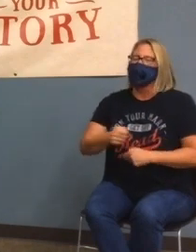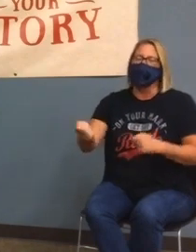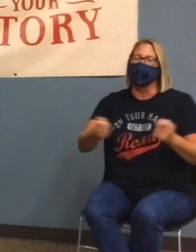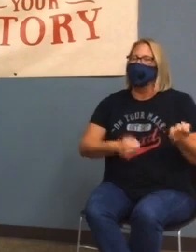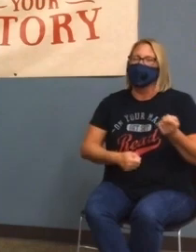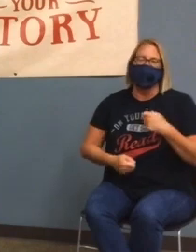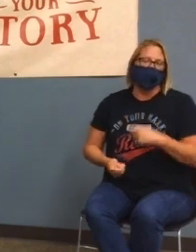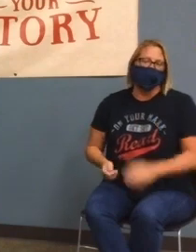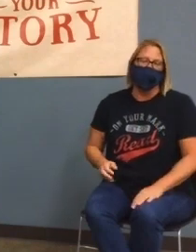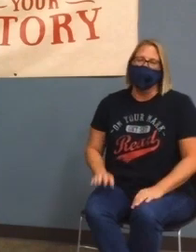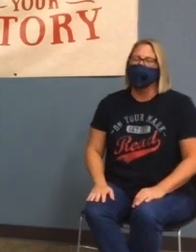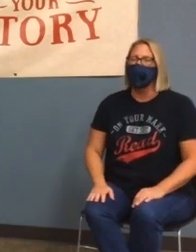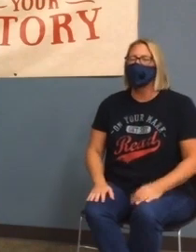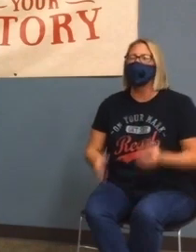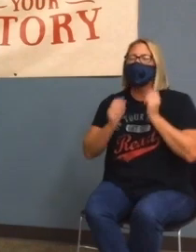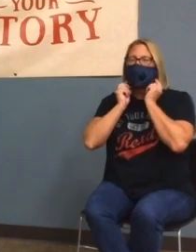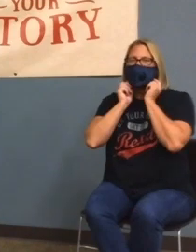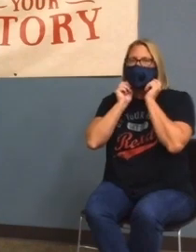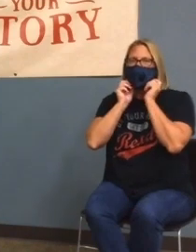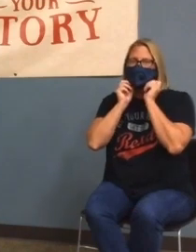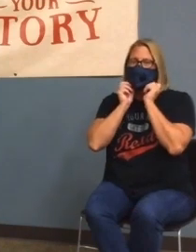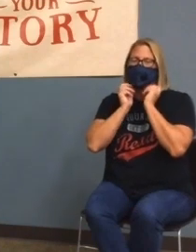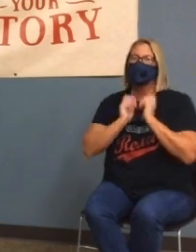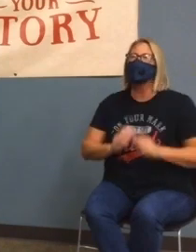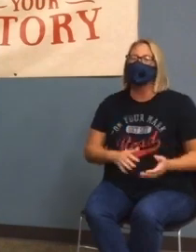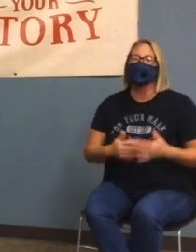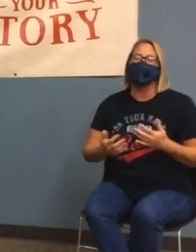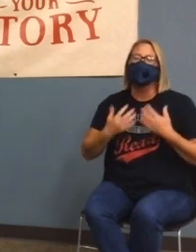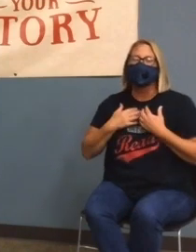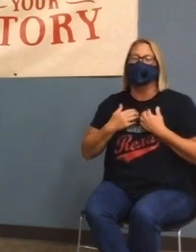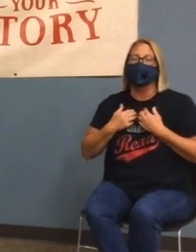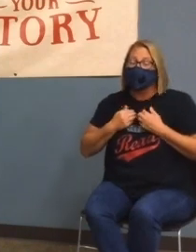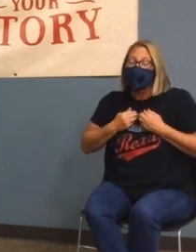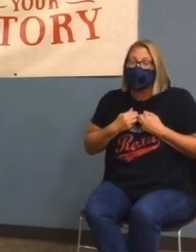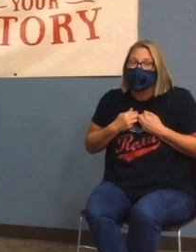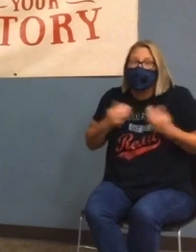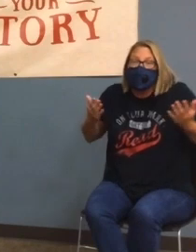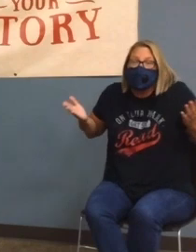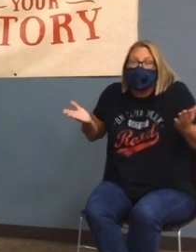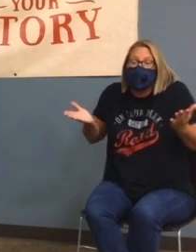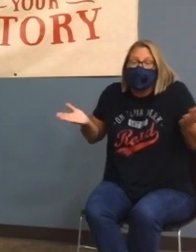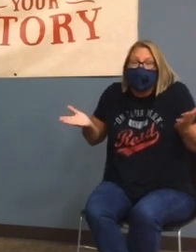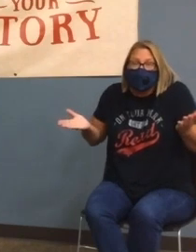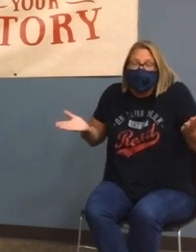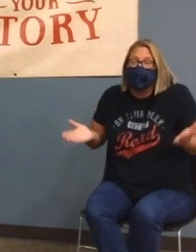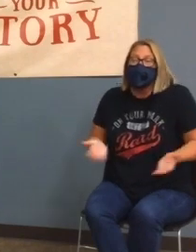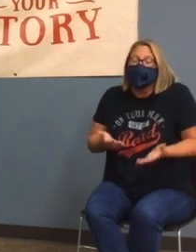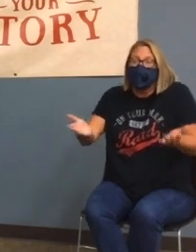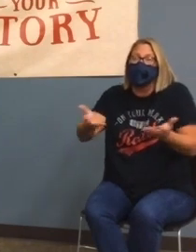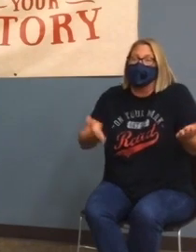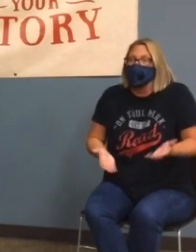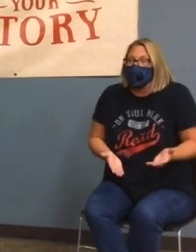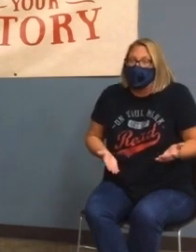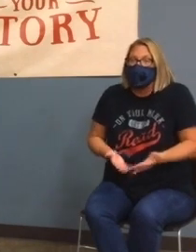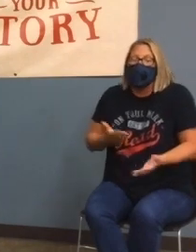favorite. Yeah, we're going to be building things. The first one. We want you to do these and then send us pictures. We want to see what you're doing because we don't